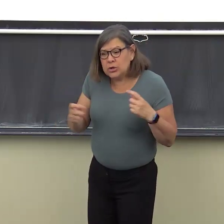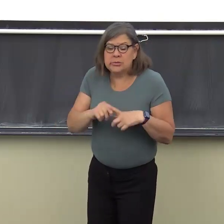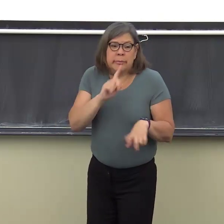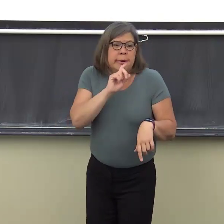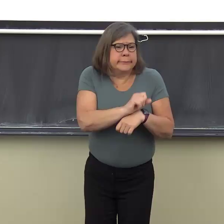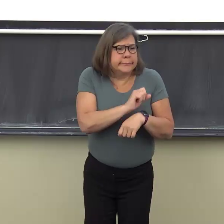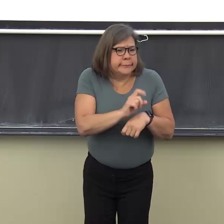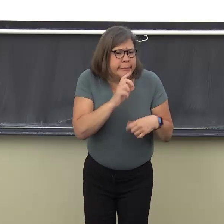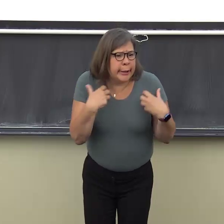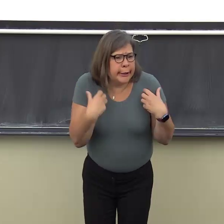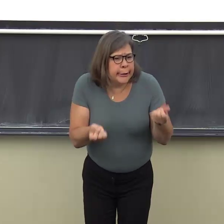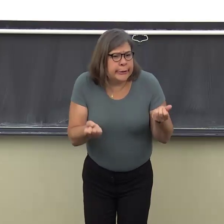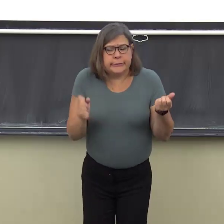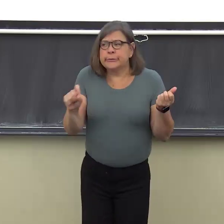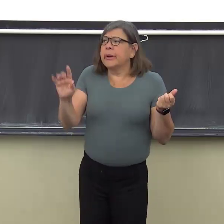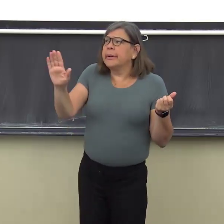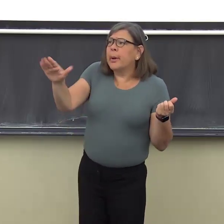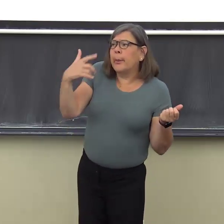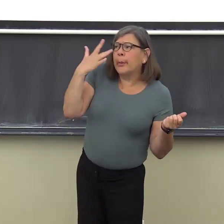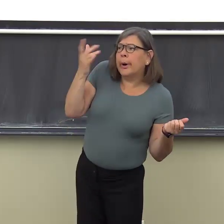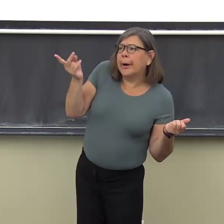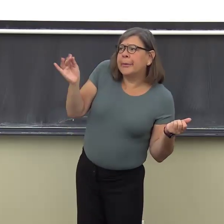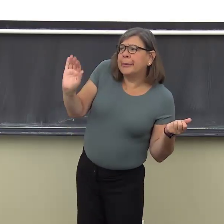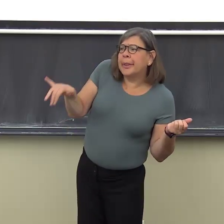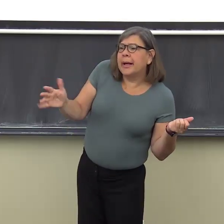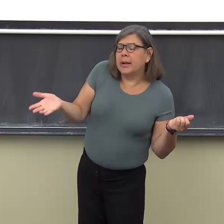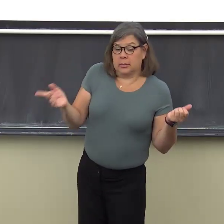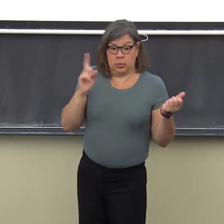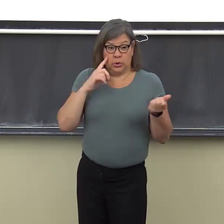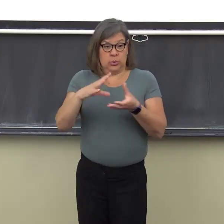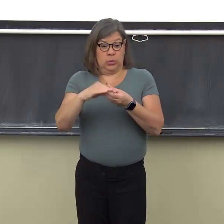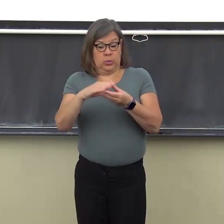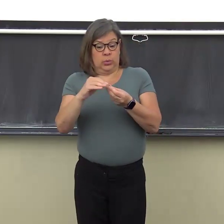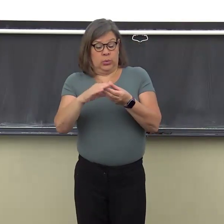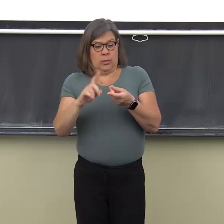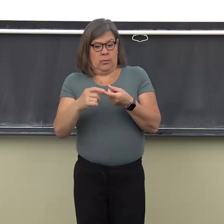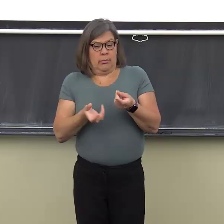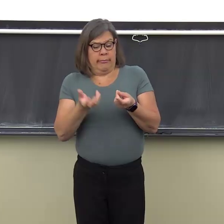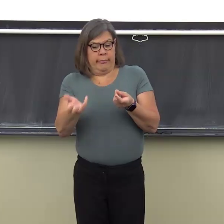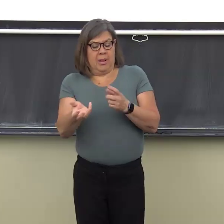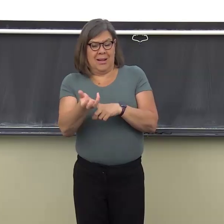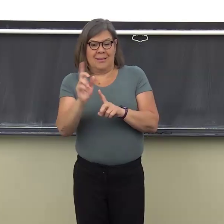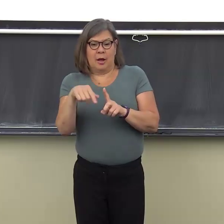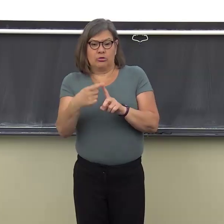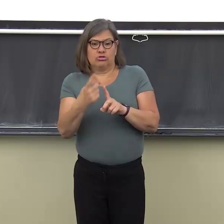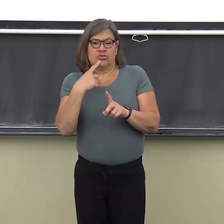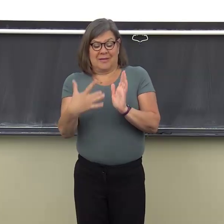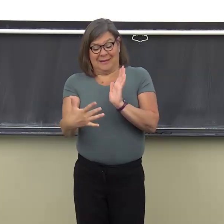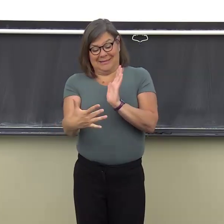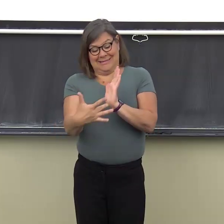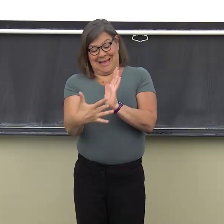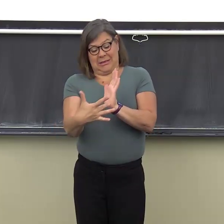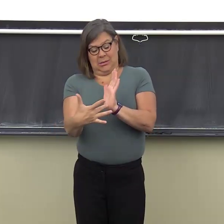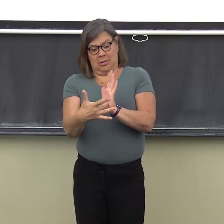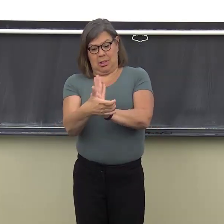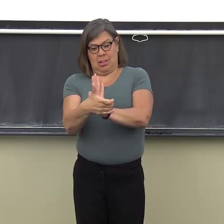it as courage, saying, why are we doing it this way? You know, when you speak about perhaps not just the